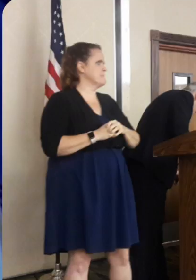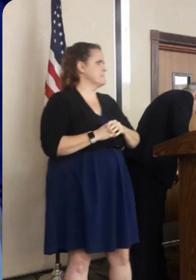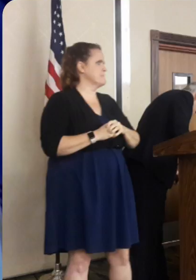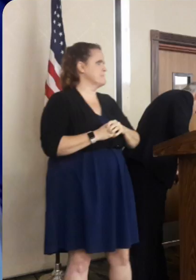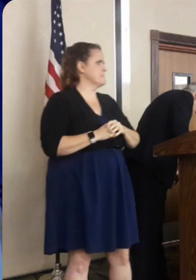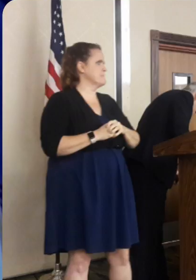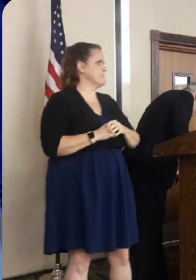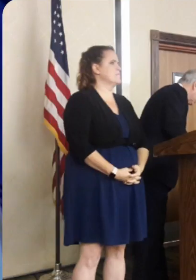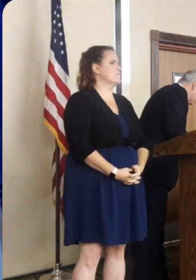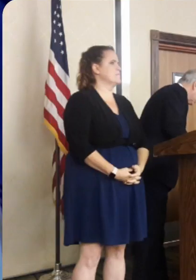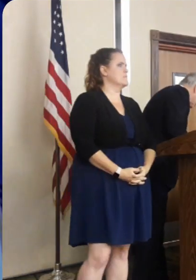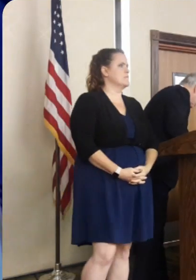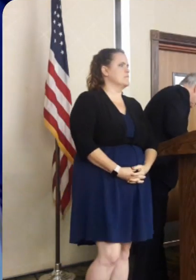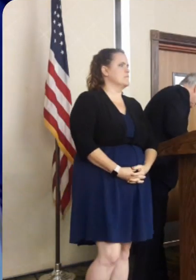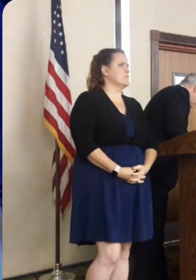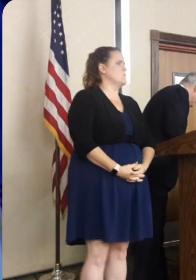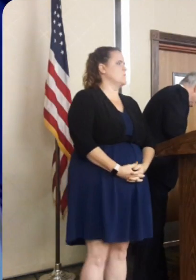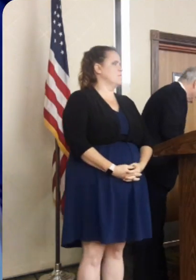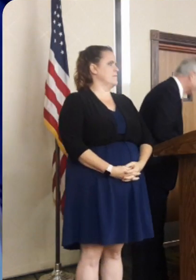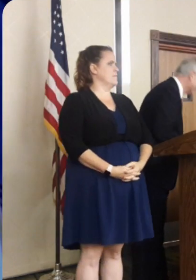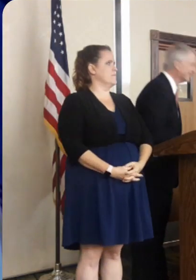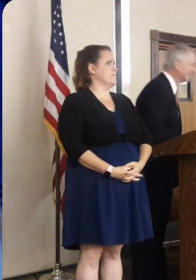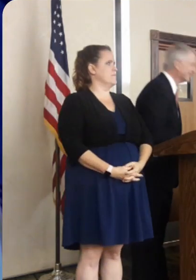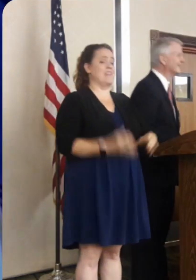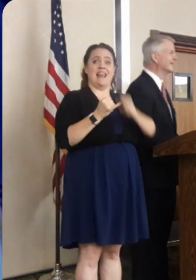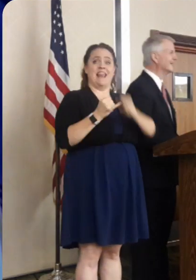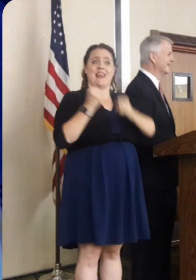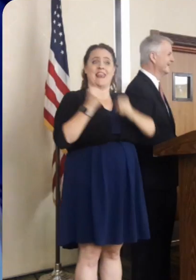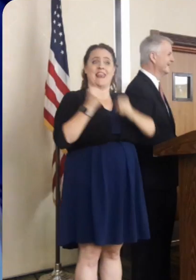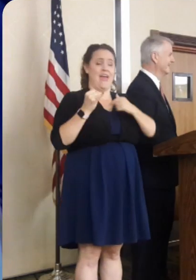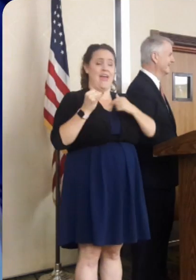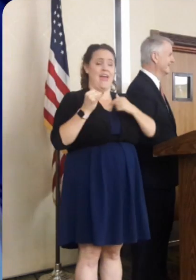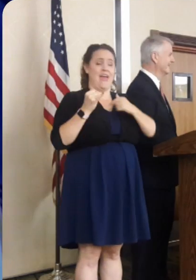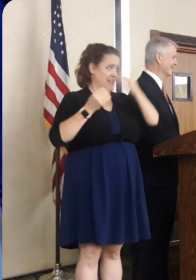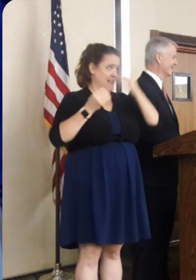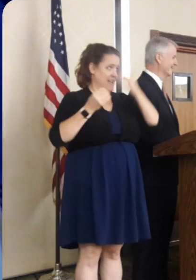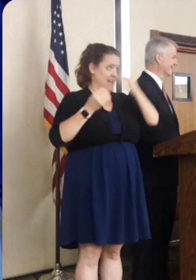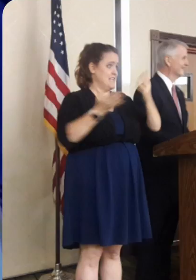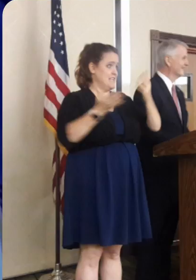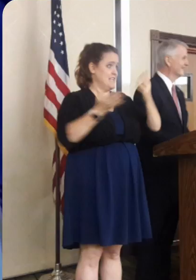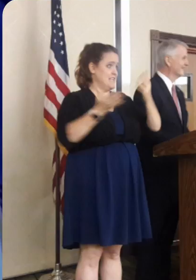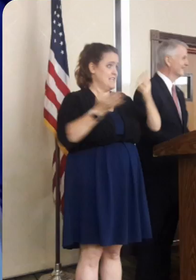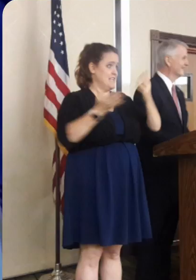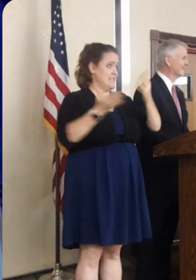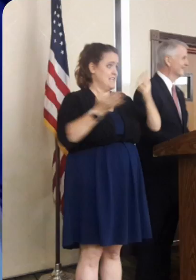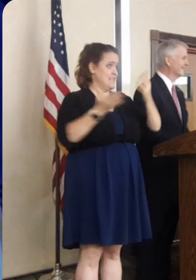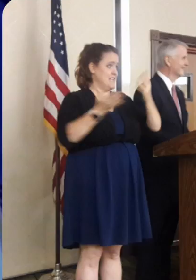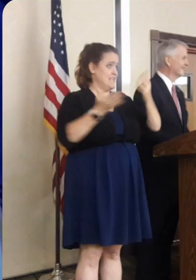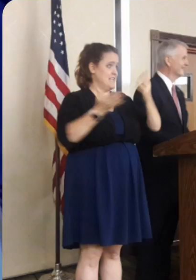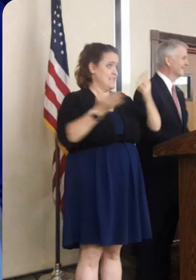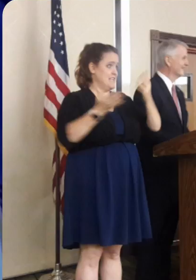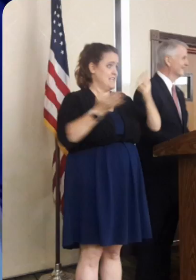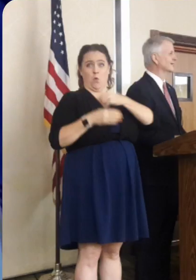And last, I would note to the new members, we're actually finishing up ahead of schedule.